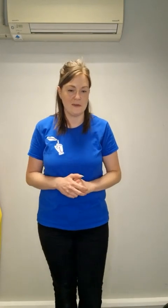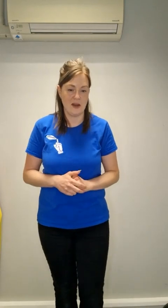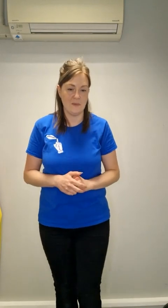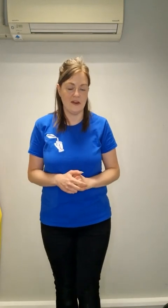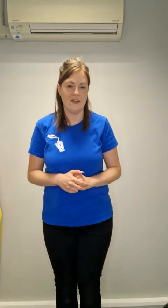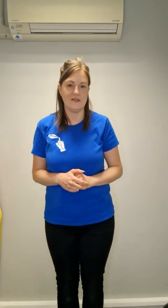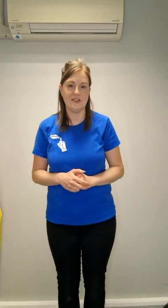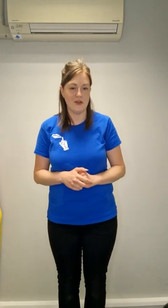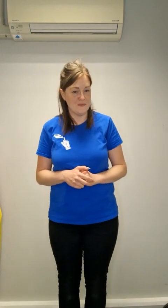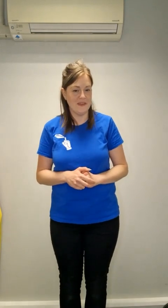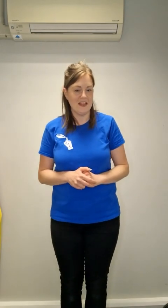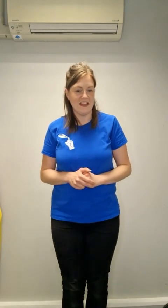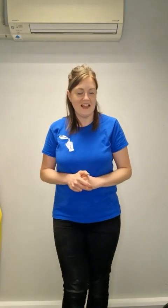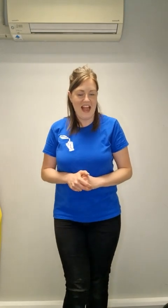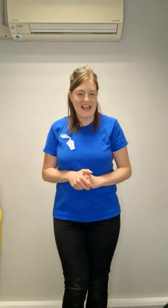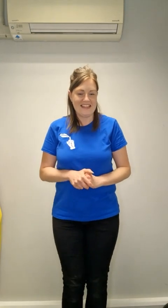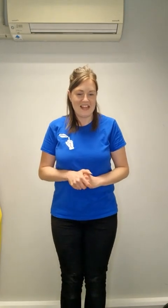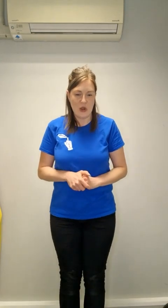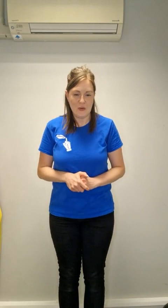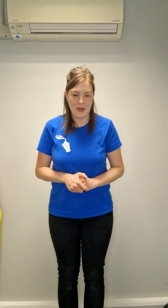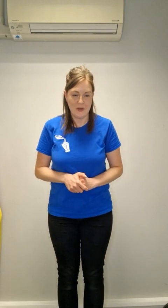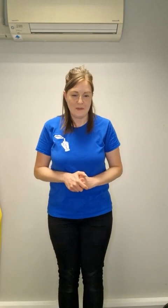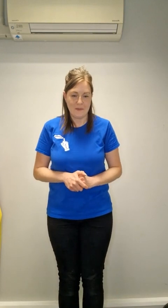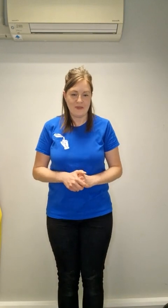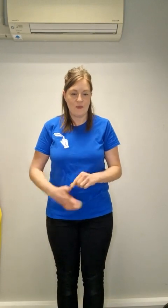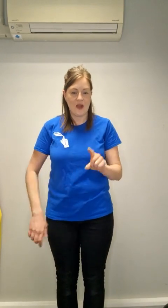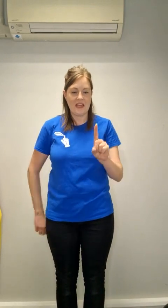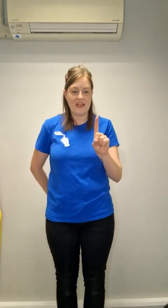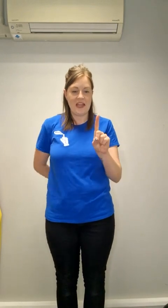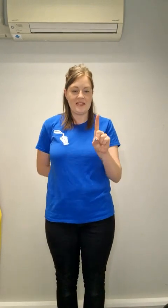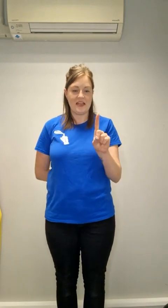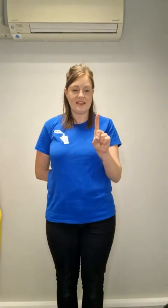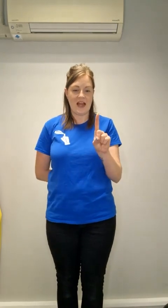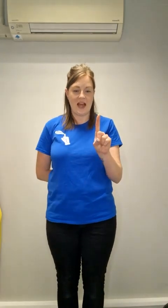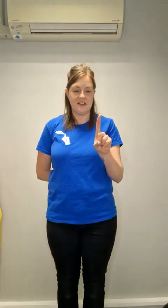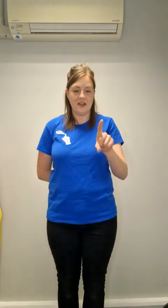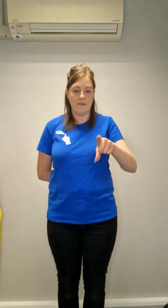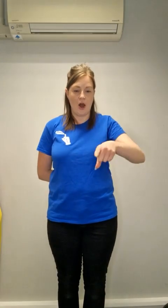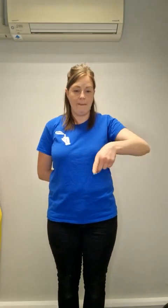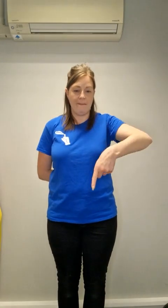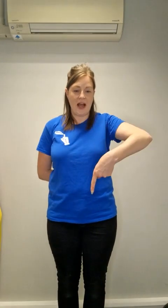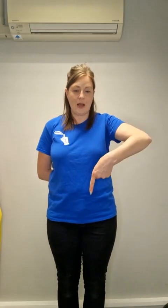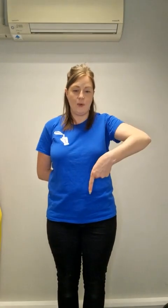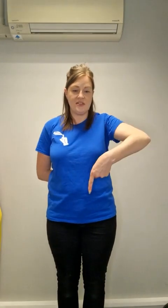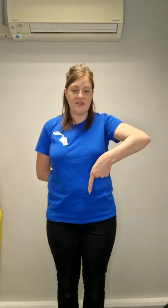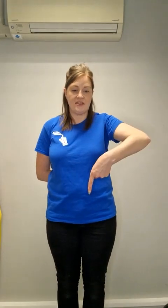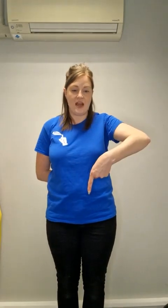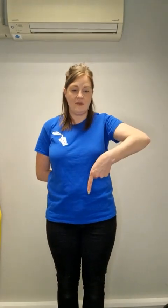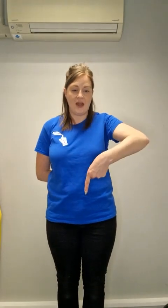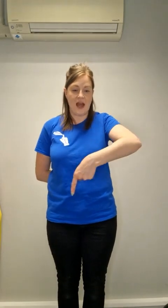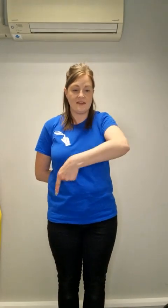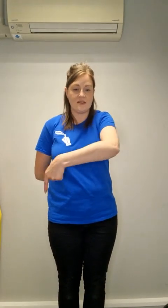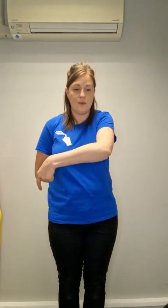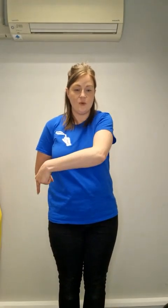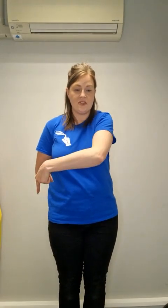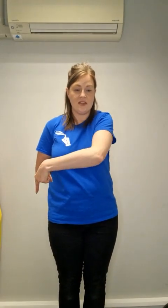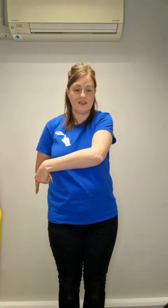buying one of those too. Hula hoop, working index hand, palm back, pointing down at supporting